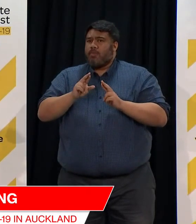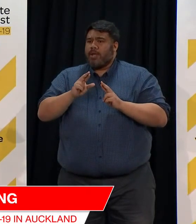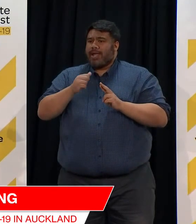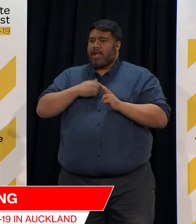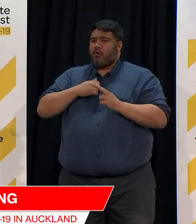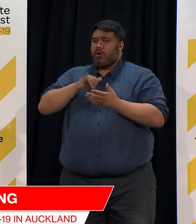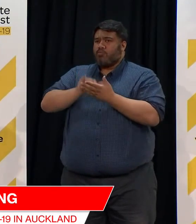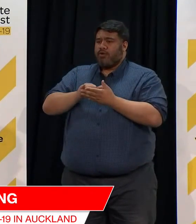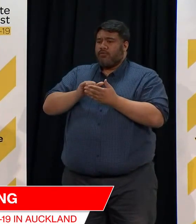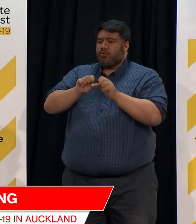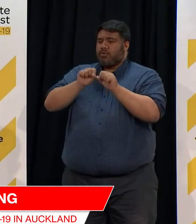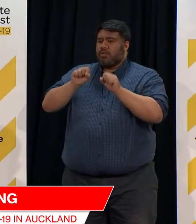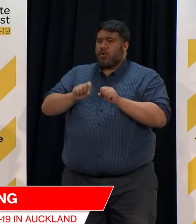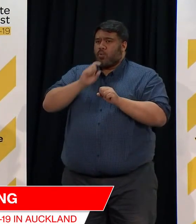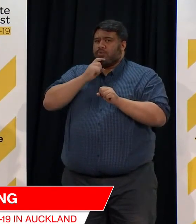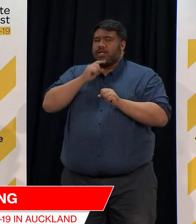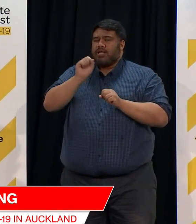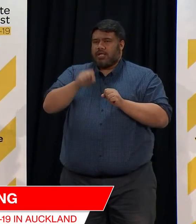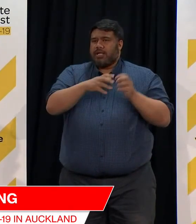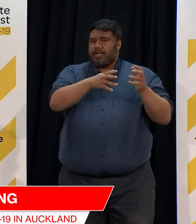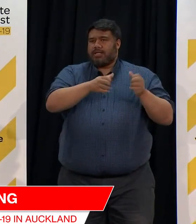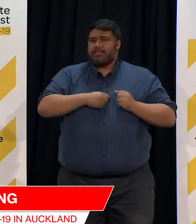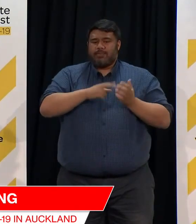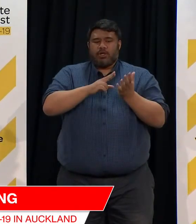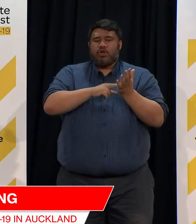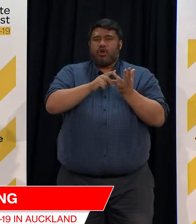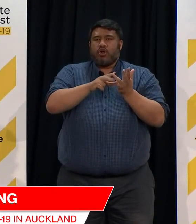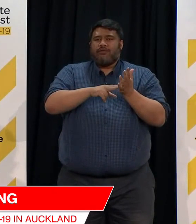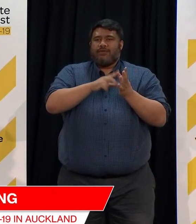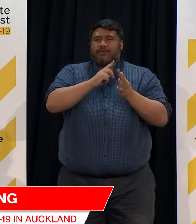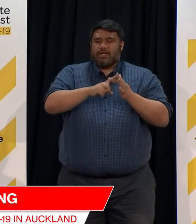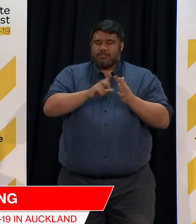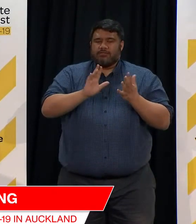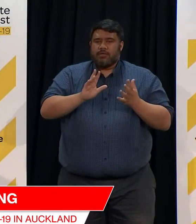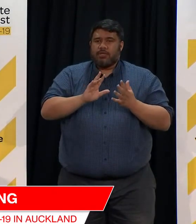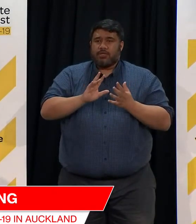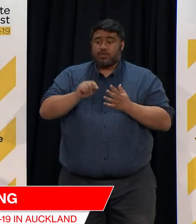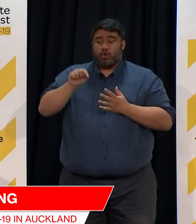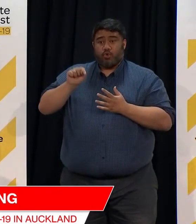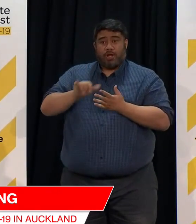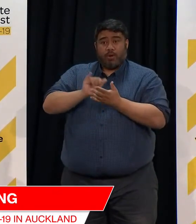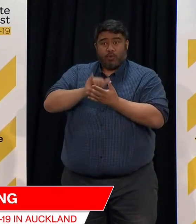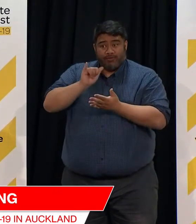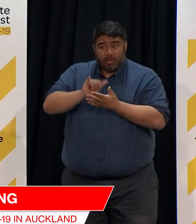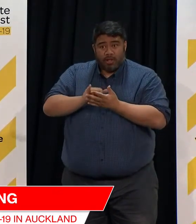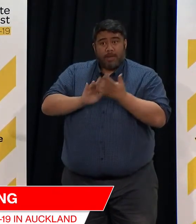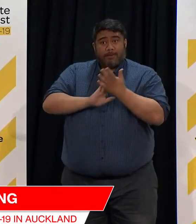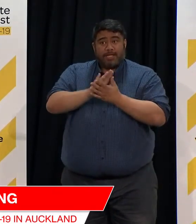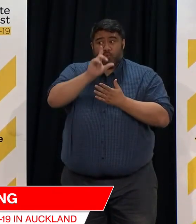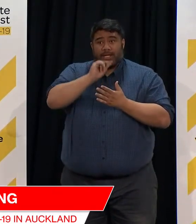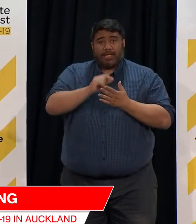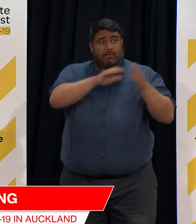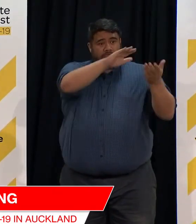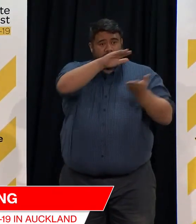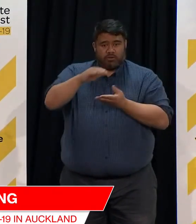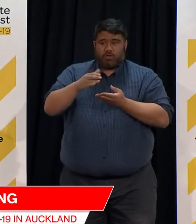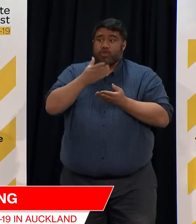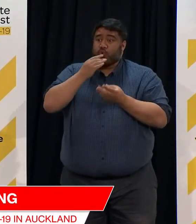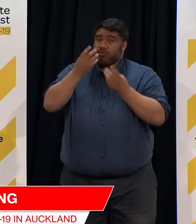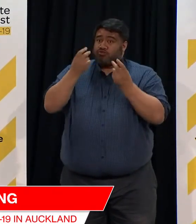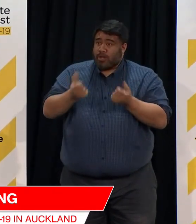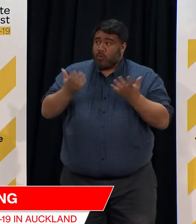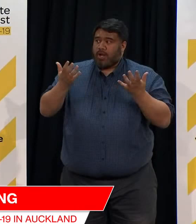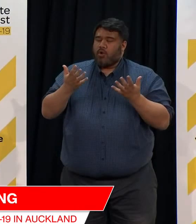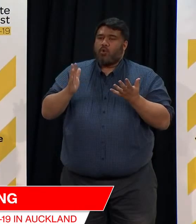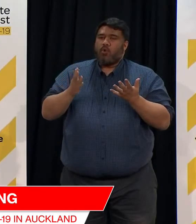approval, is there any logistical issues to using Novavax in the next 6 months? Obviously, MedSafe approval is a really integral